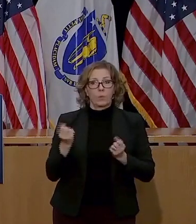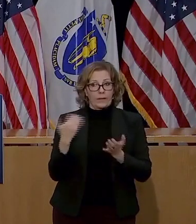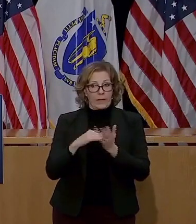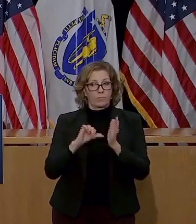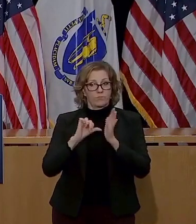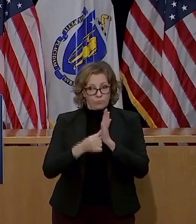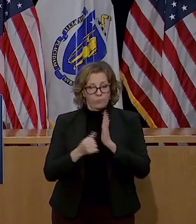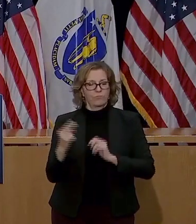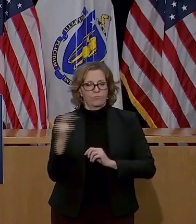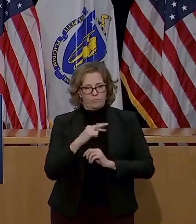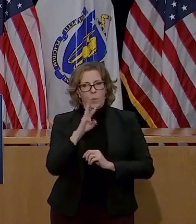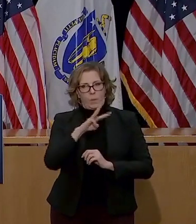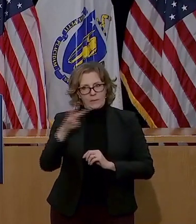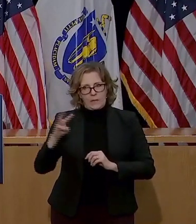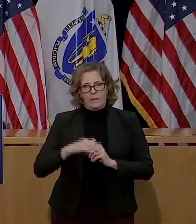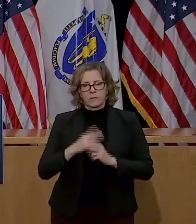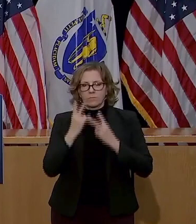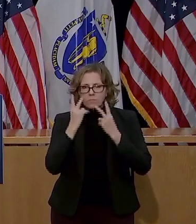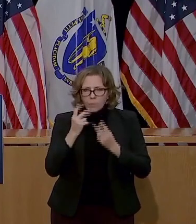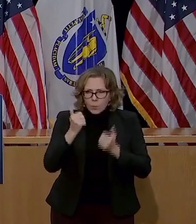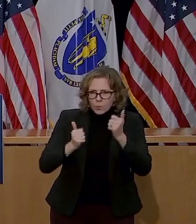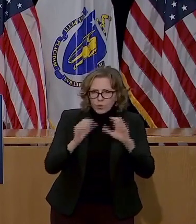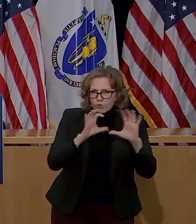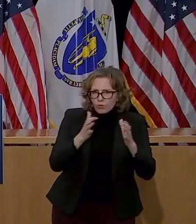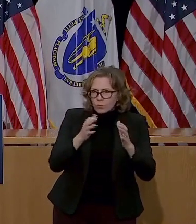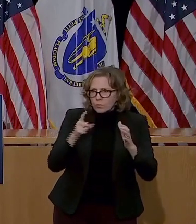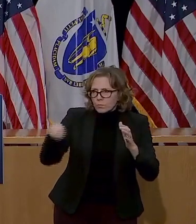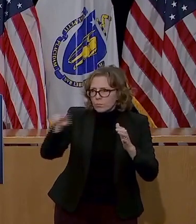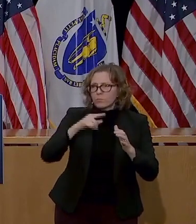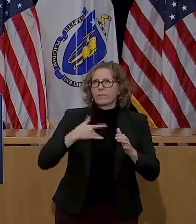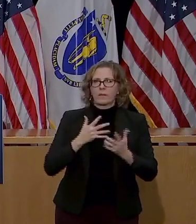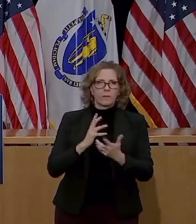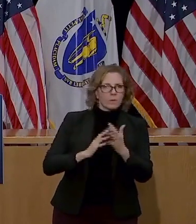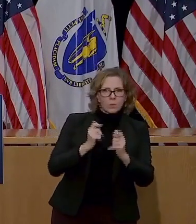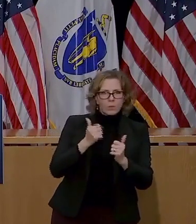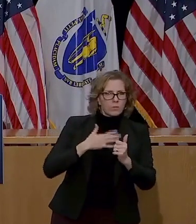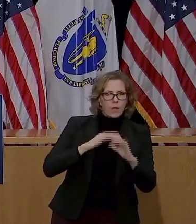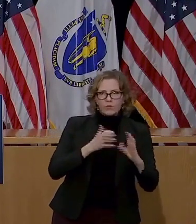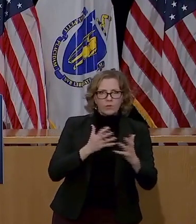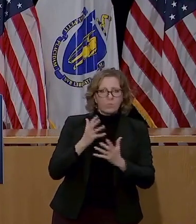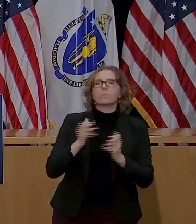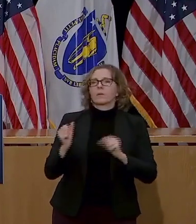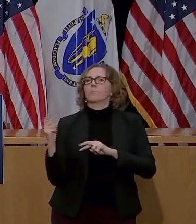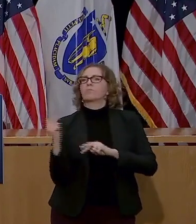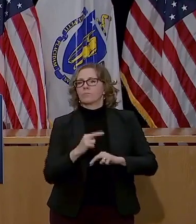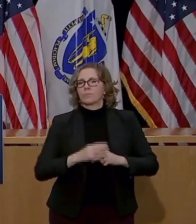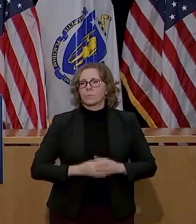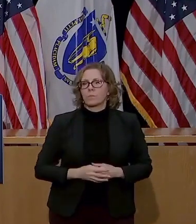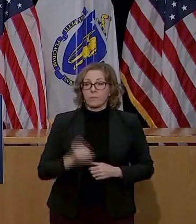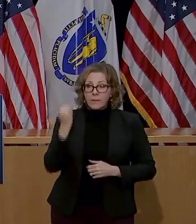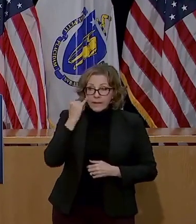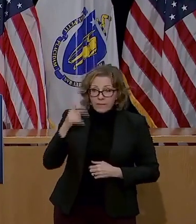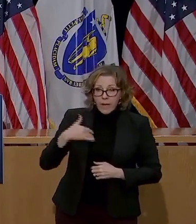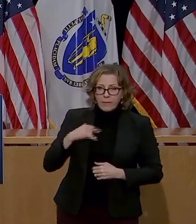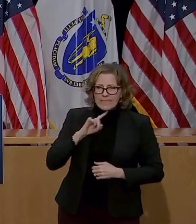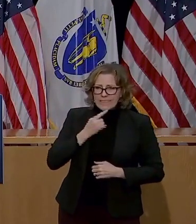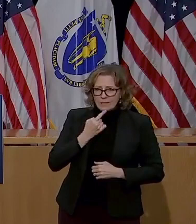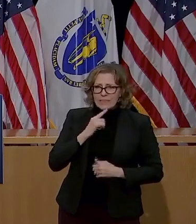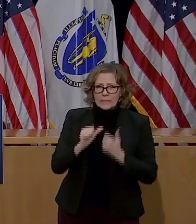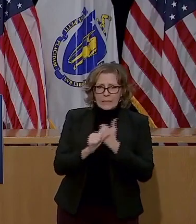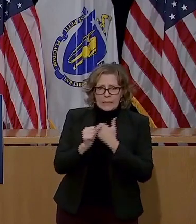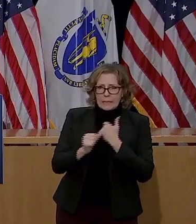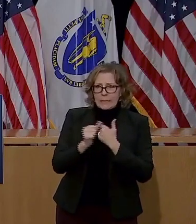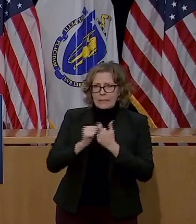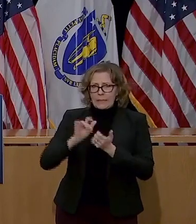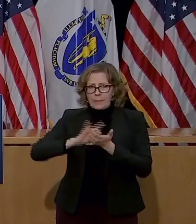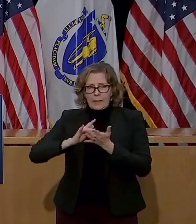mass.gov/COVID vaccine and check which group you fall into. If you have a serious medical condition such as asthma